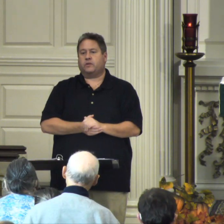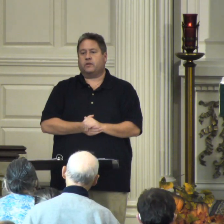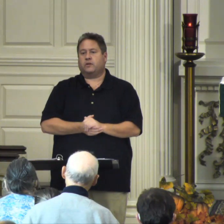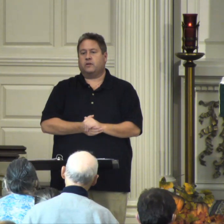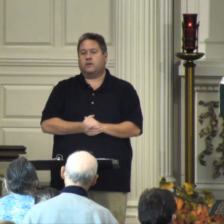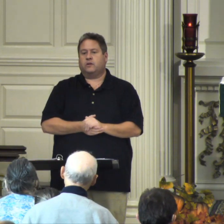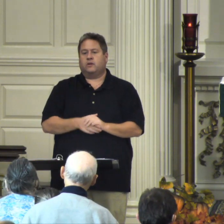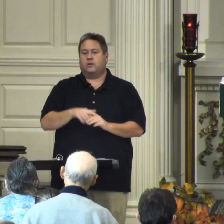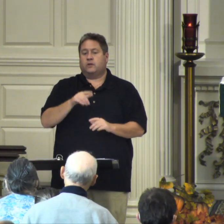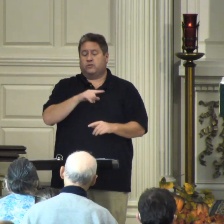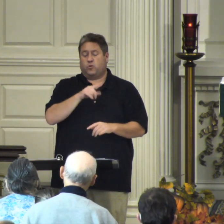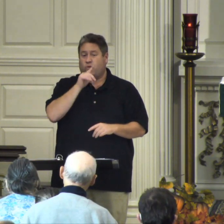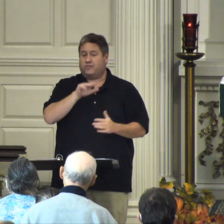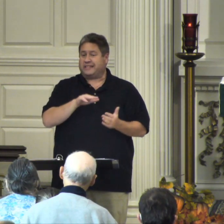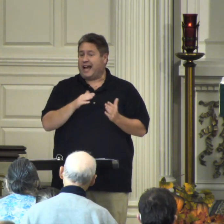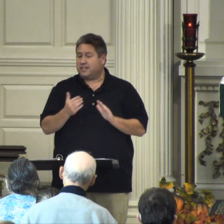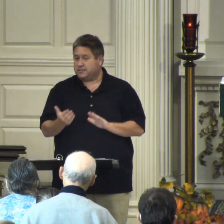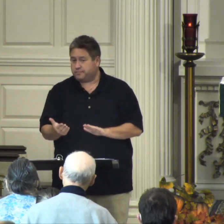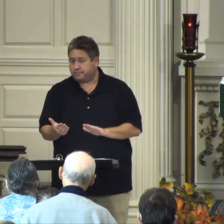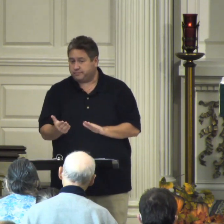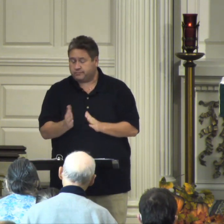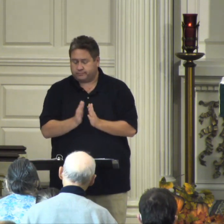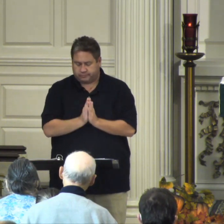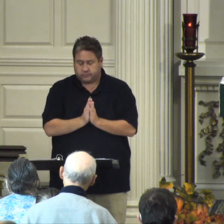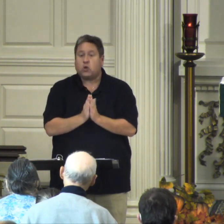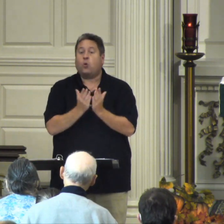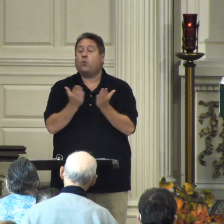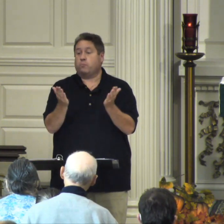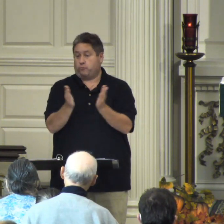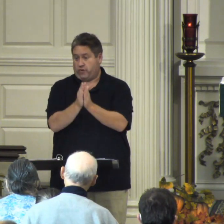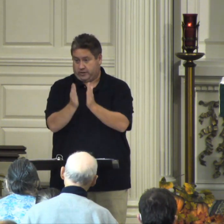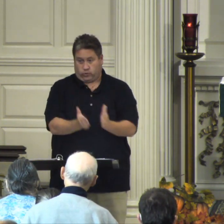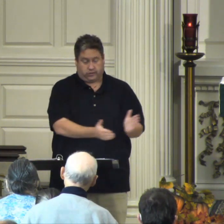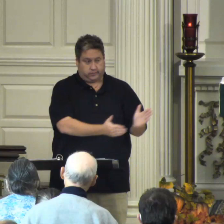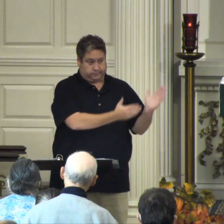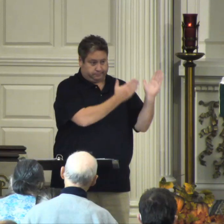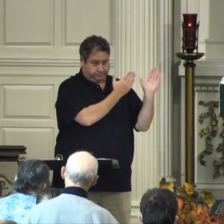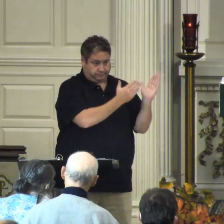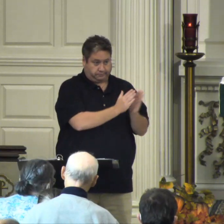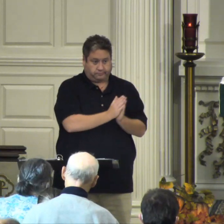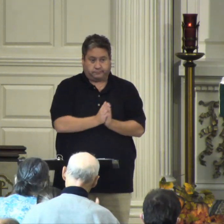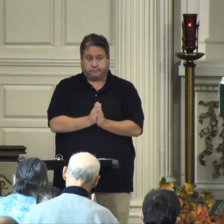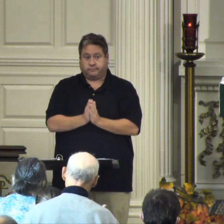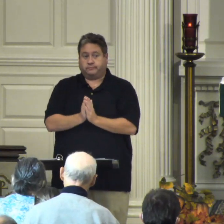For those who have died, we pray to the Lord.